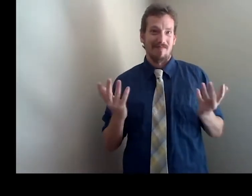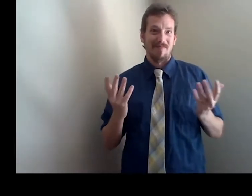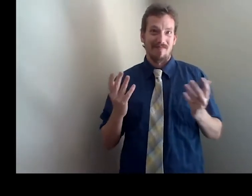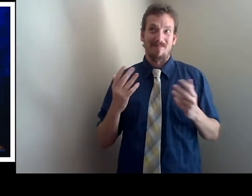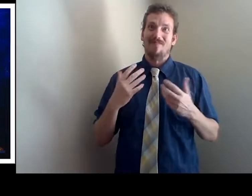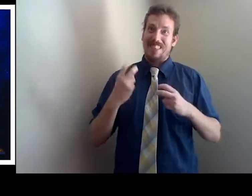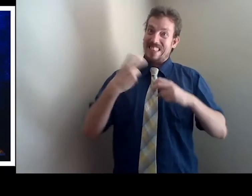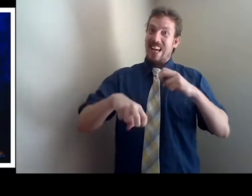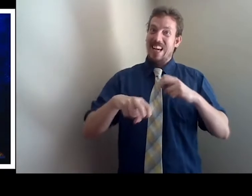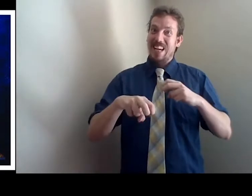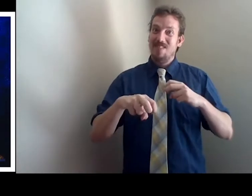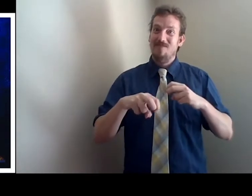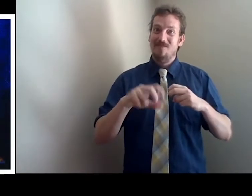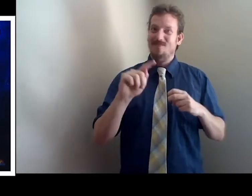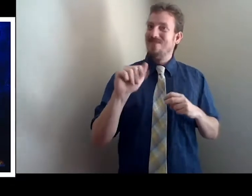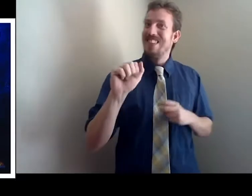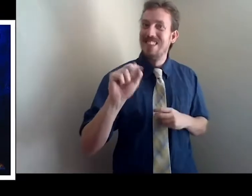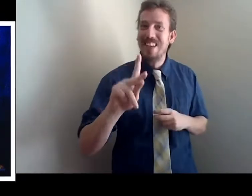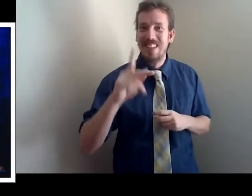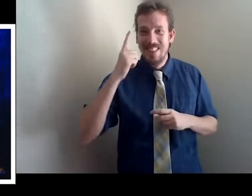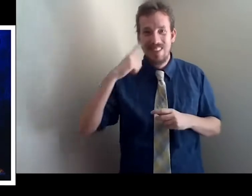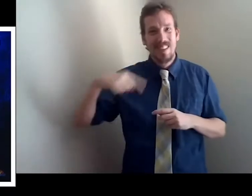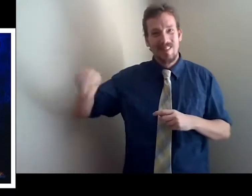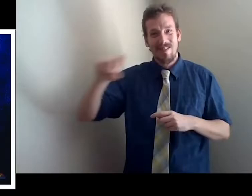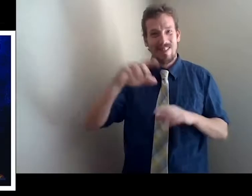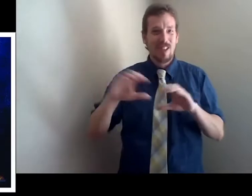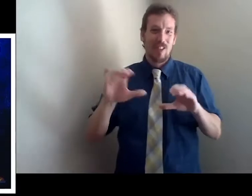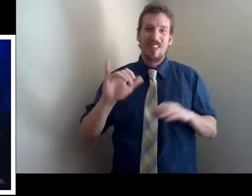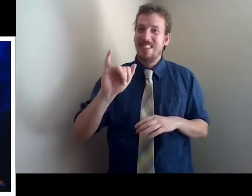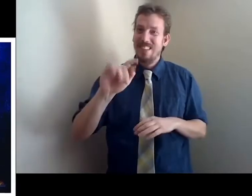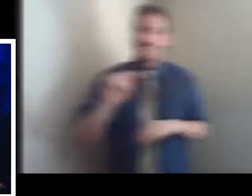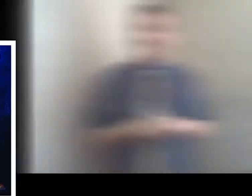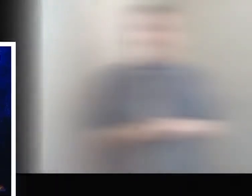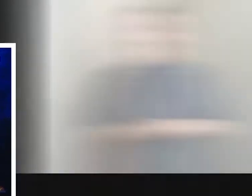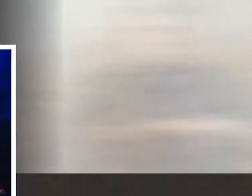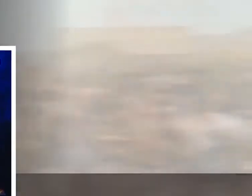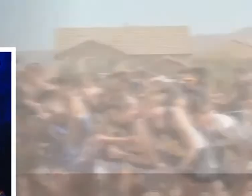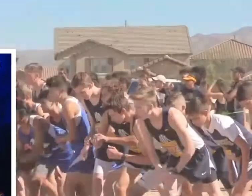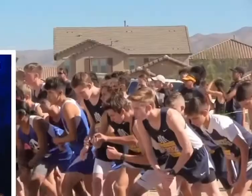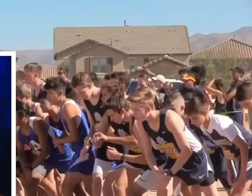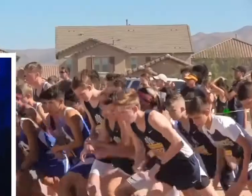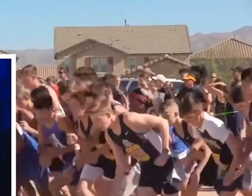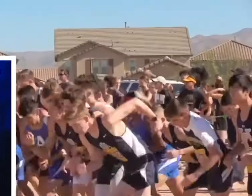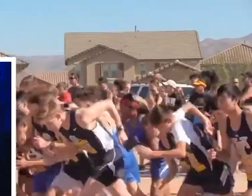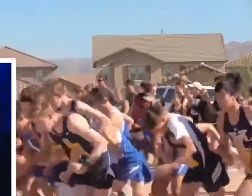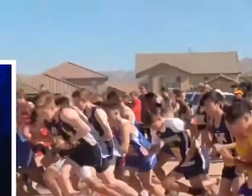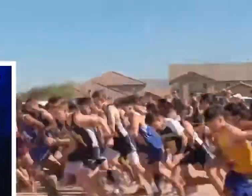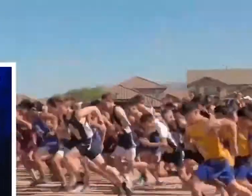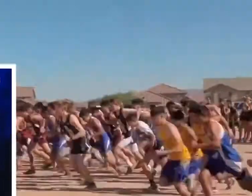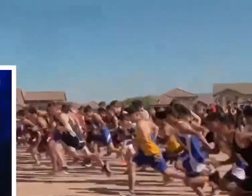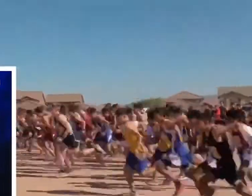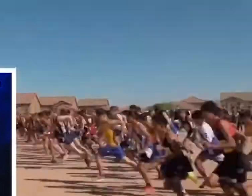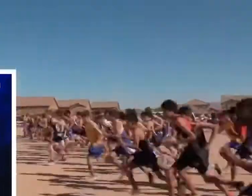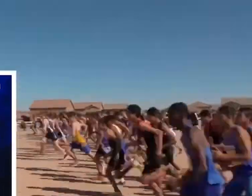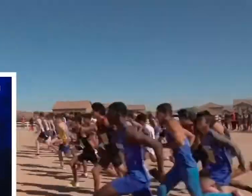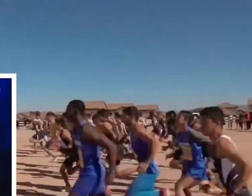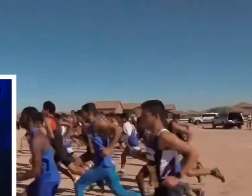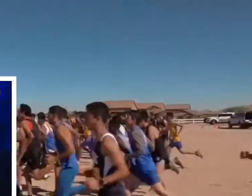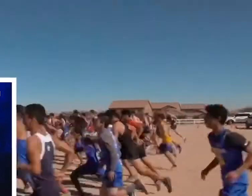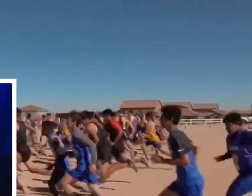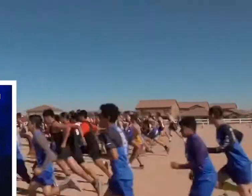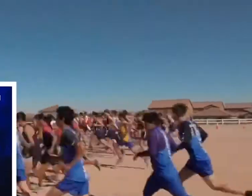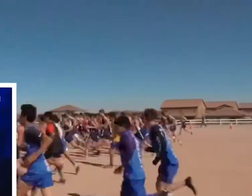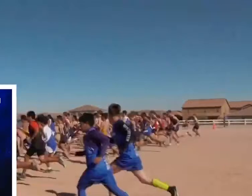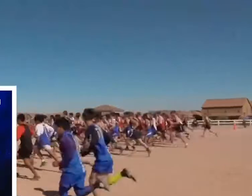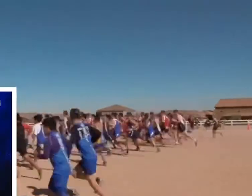Our players focus on their mental challenge. It's tough, but they were up for the task.